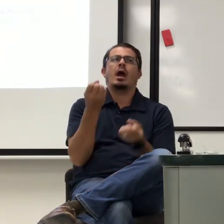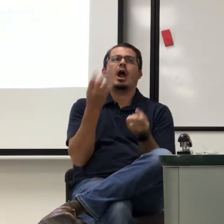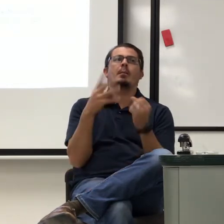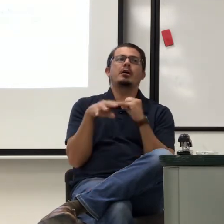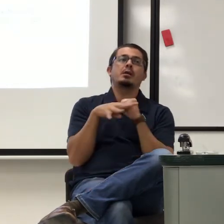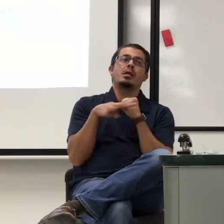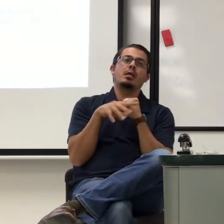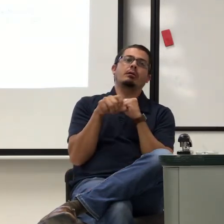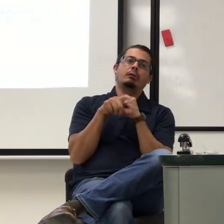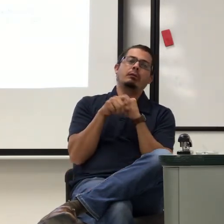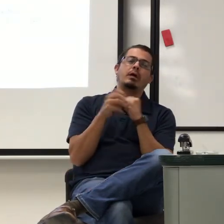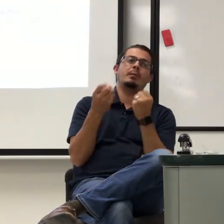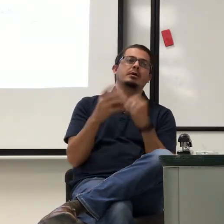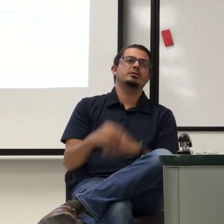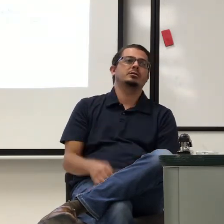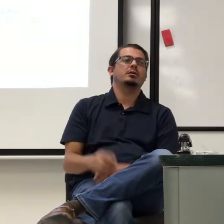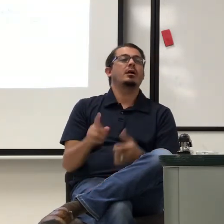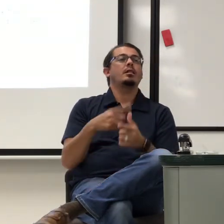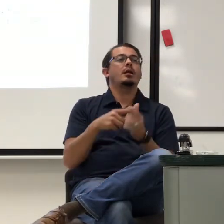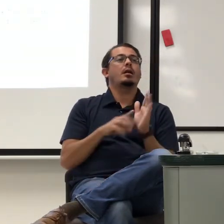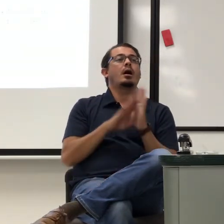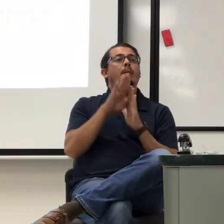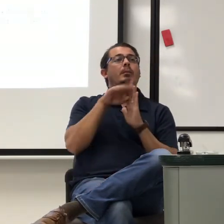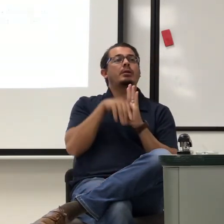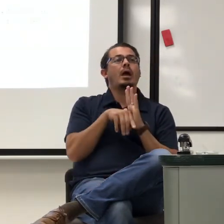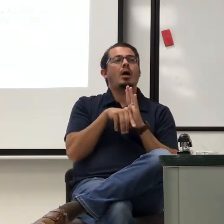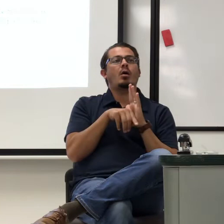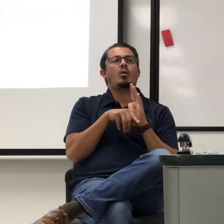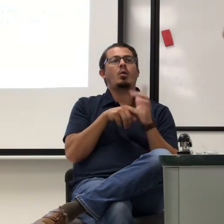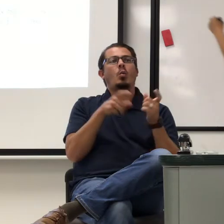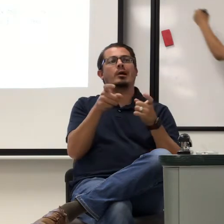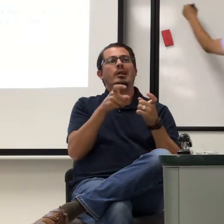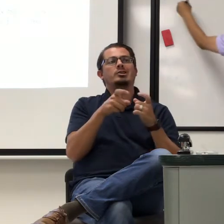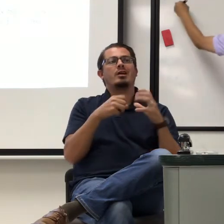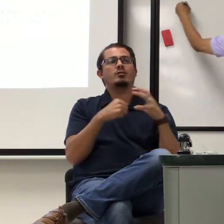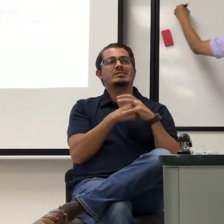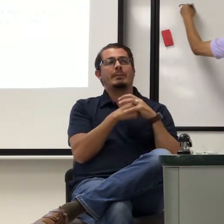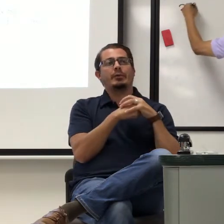Another factor is this up or down regulation of receptors.